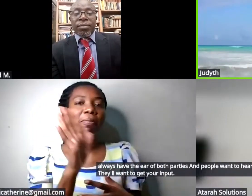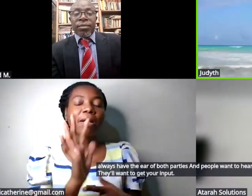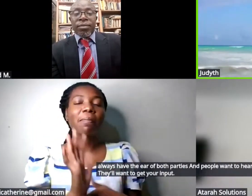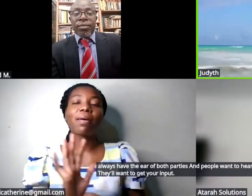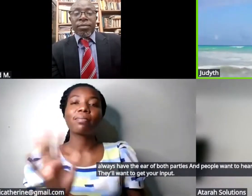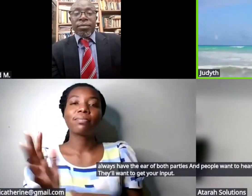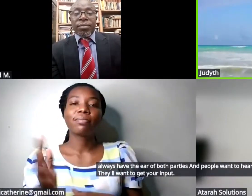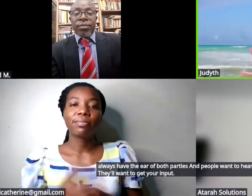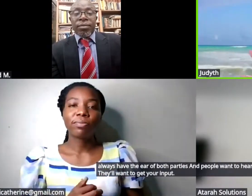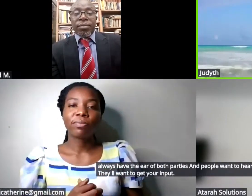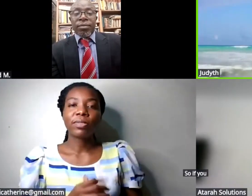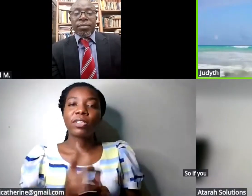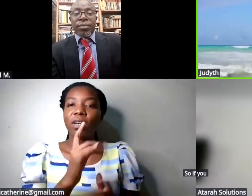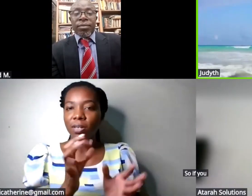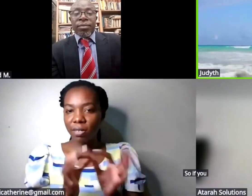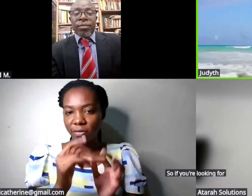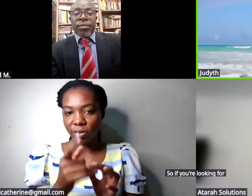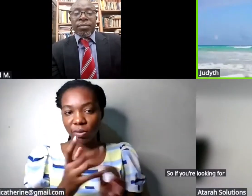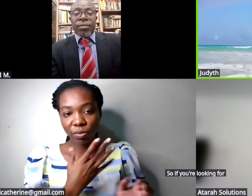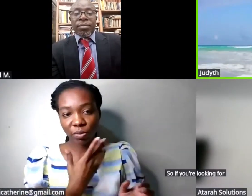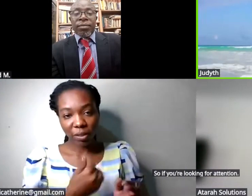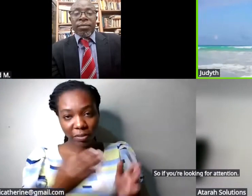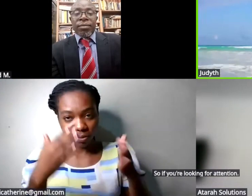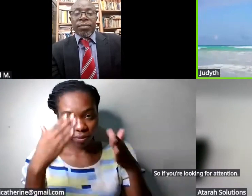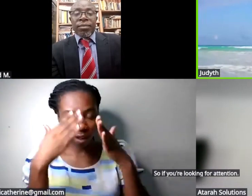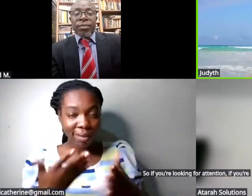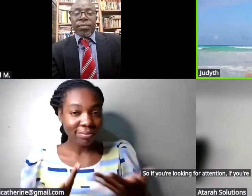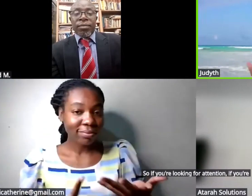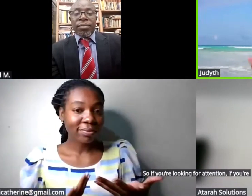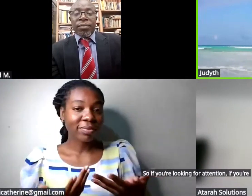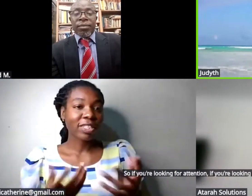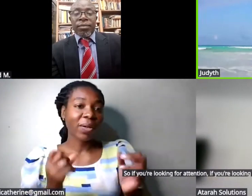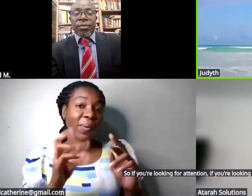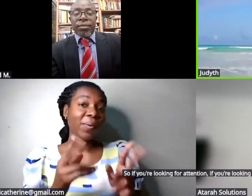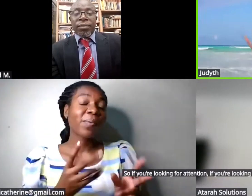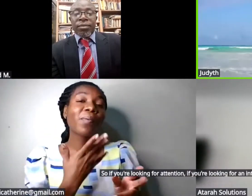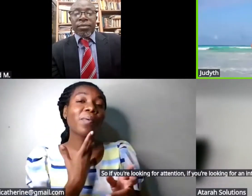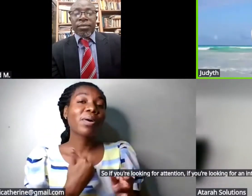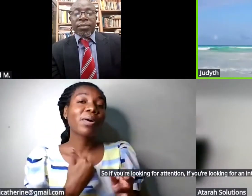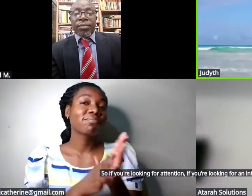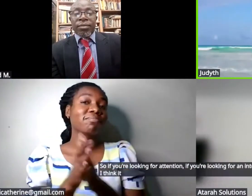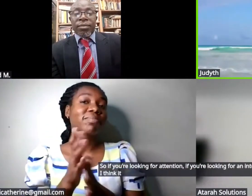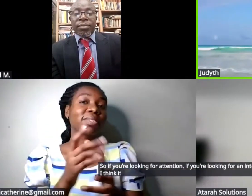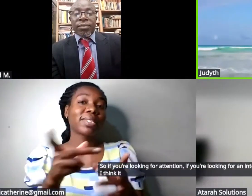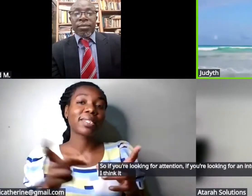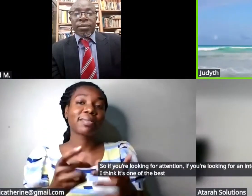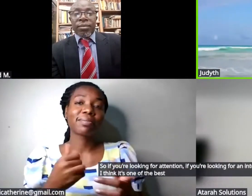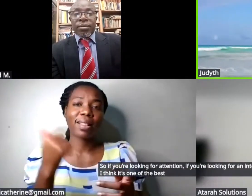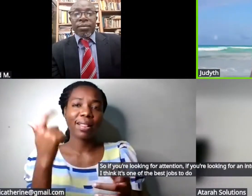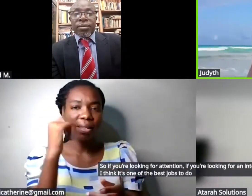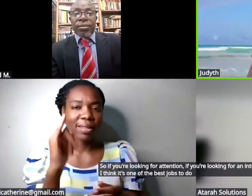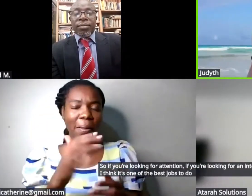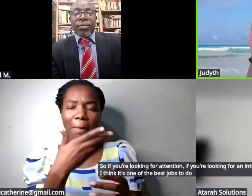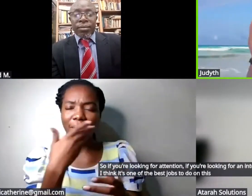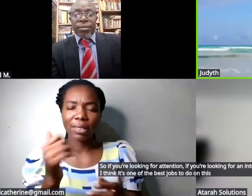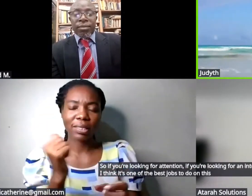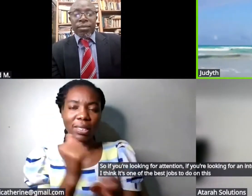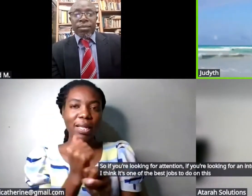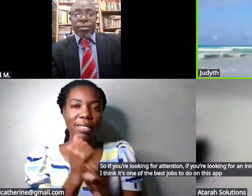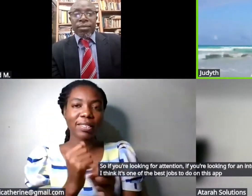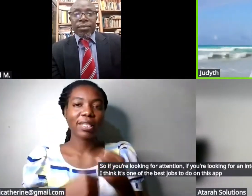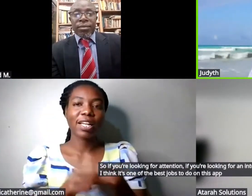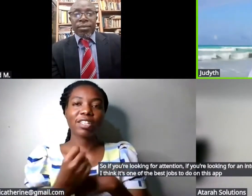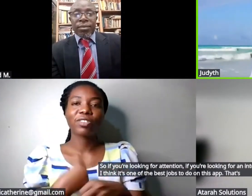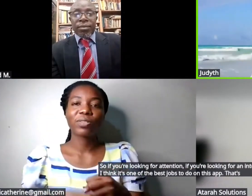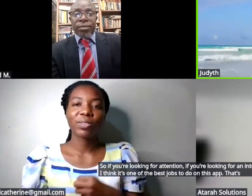So if you're looking for attention, if you're looking for an interesting space, I think it's one of the best jobs to do on this earth. That's it on